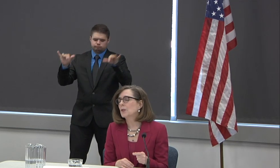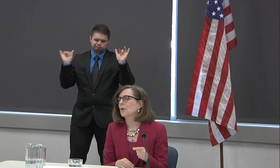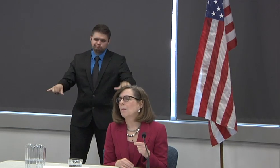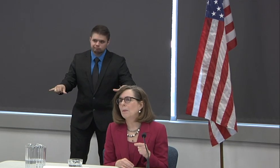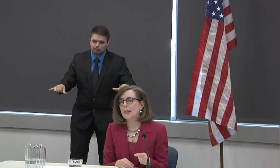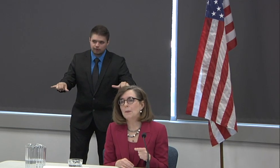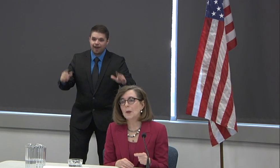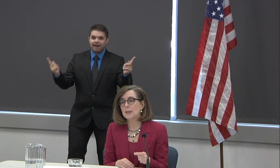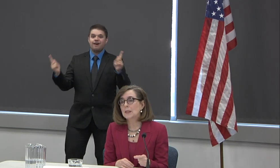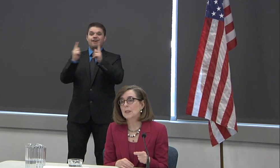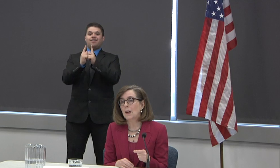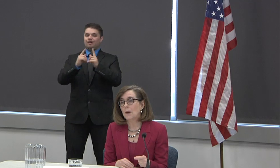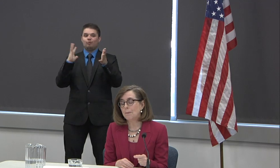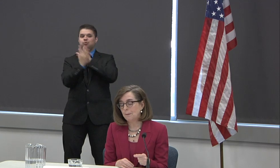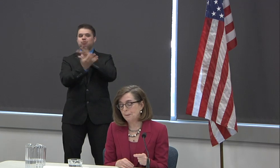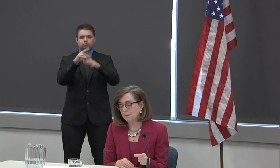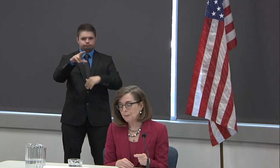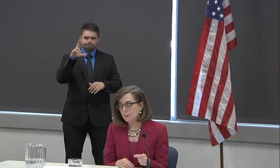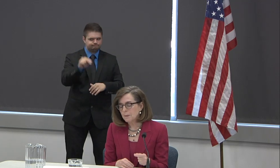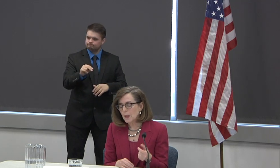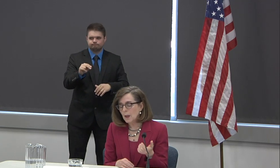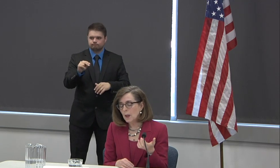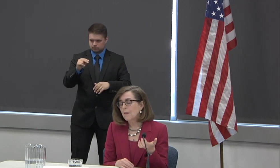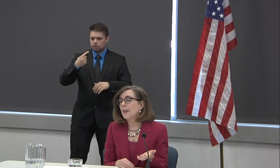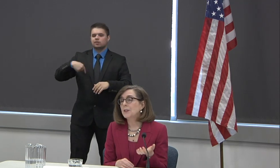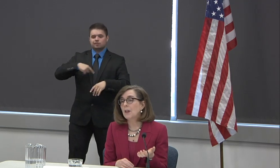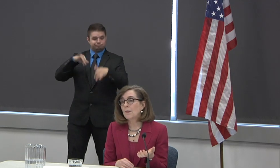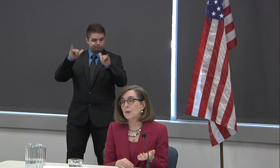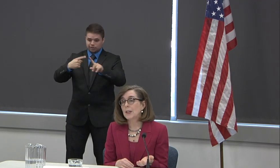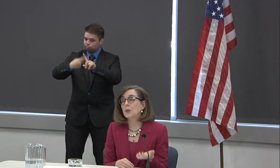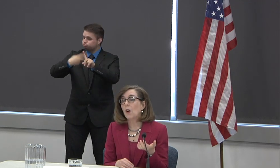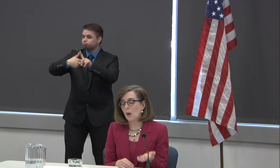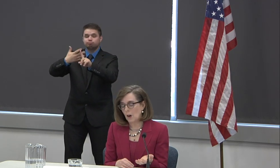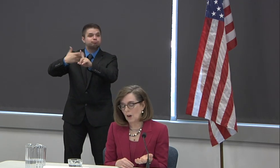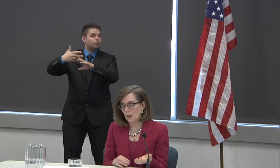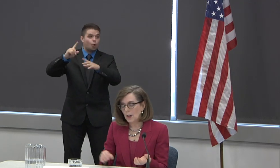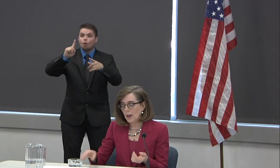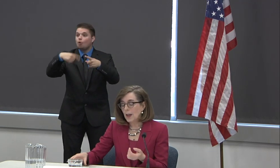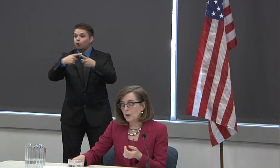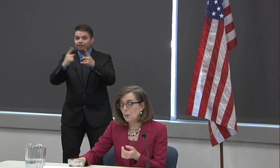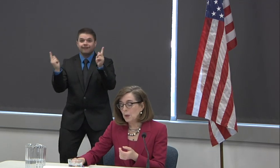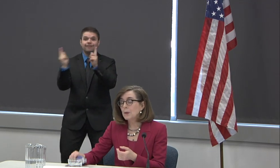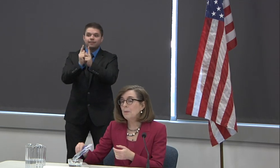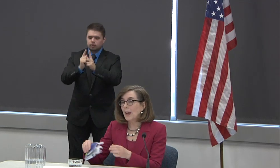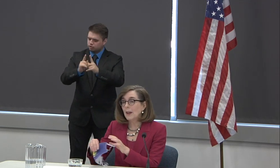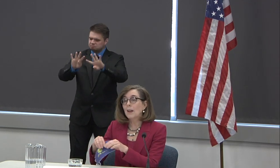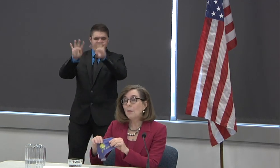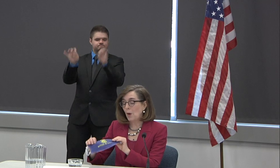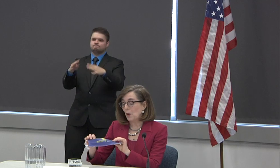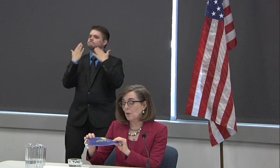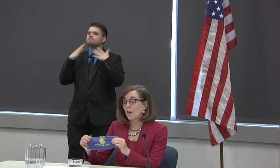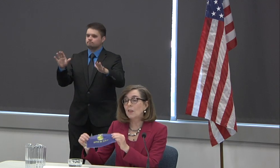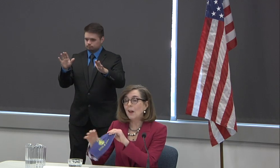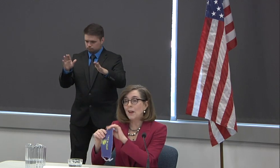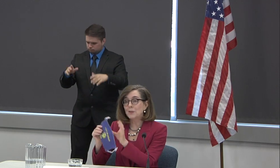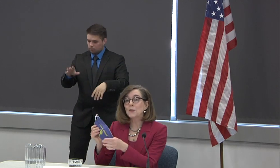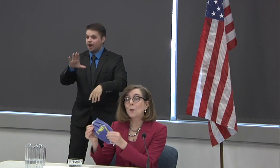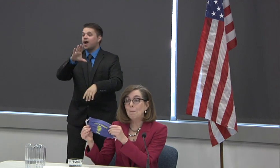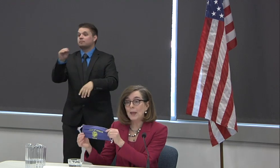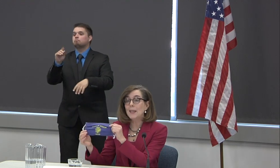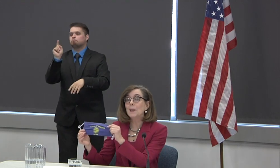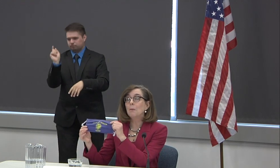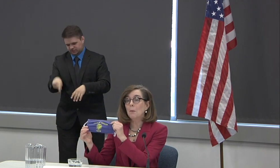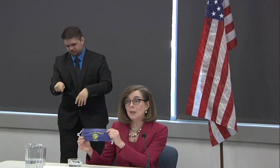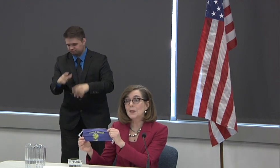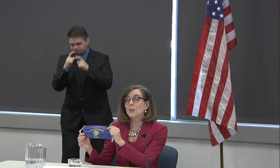for many months to come. Face coverings are and will remain a part of our lives for